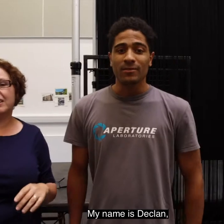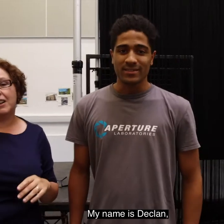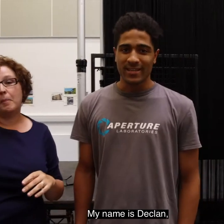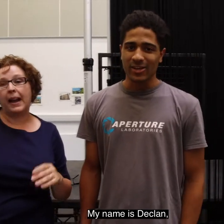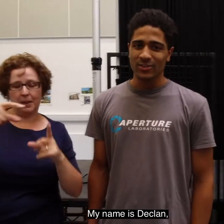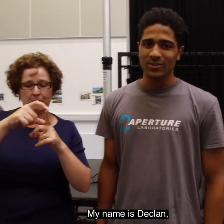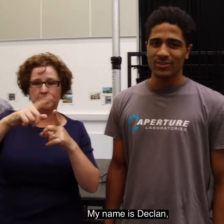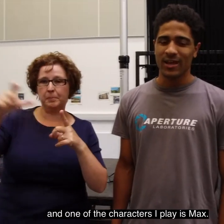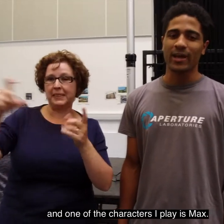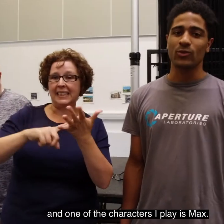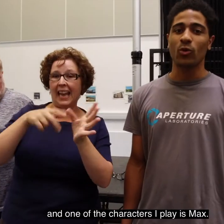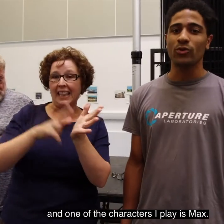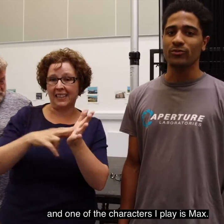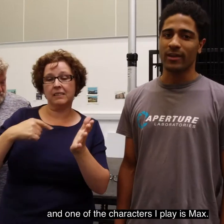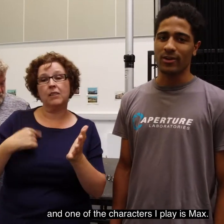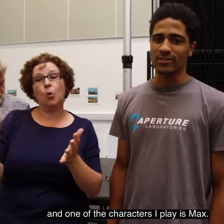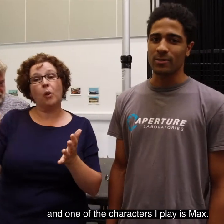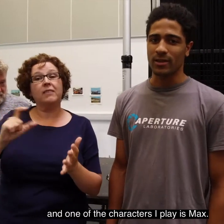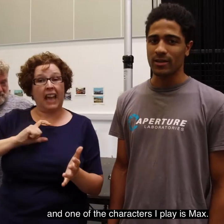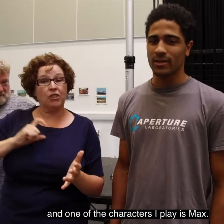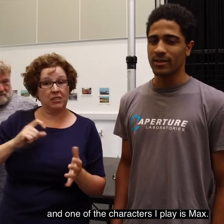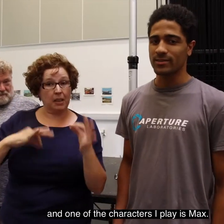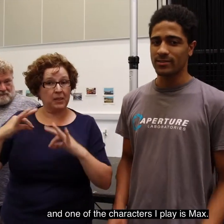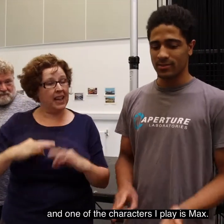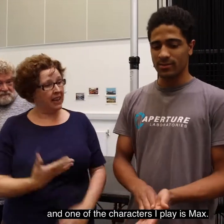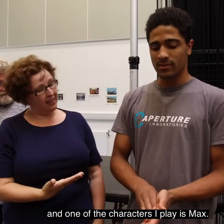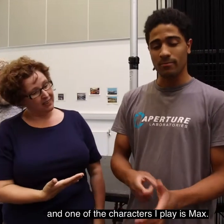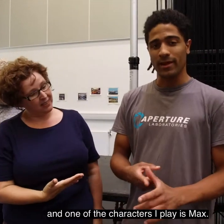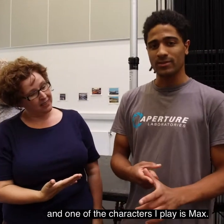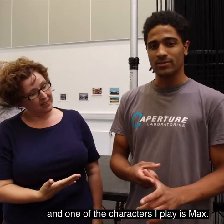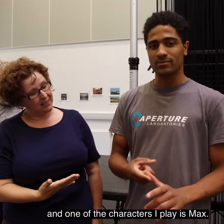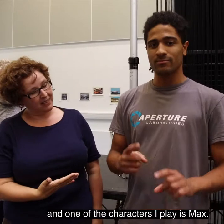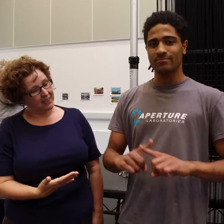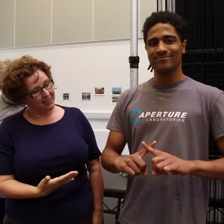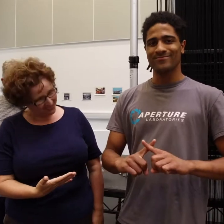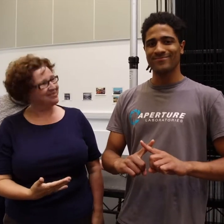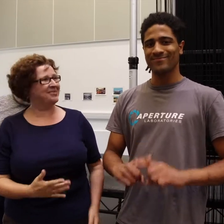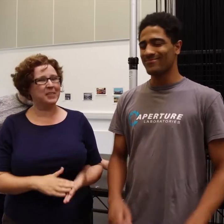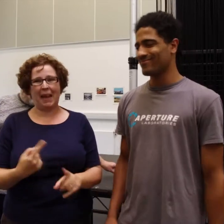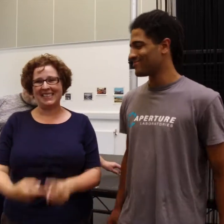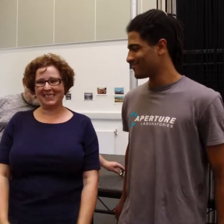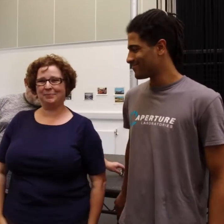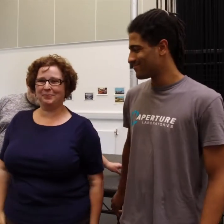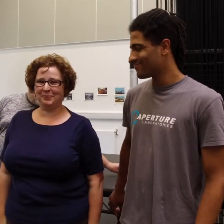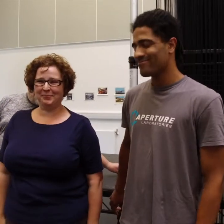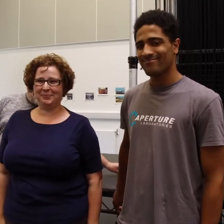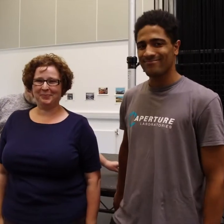My name is Declan, and one of the characters I play is Max.